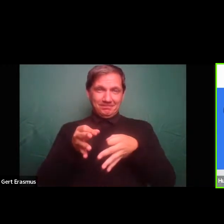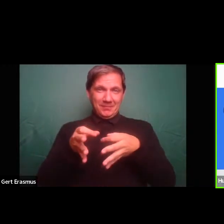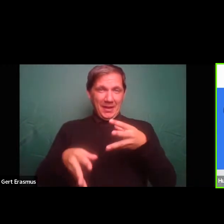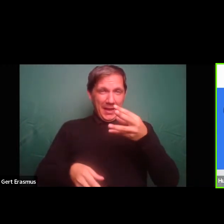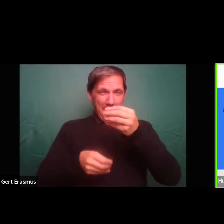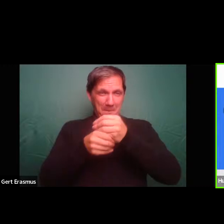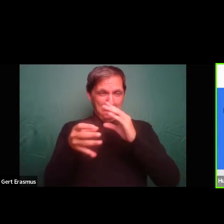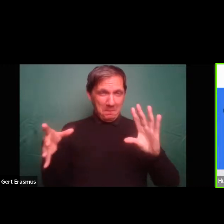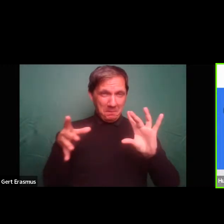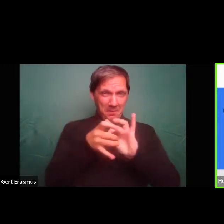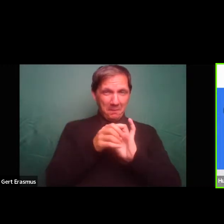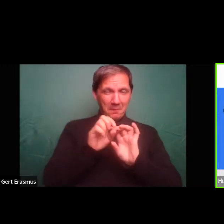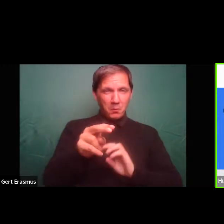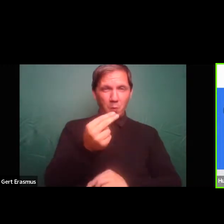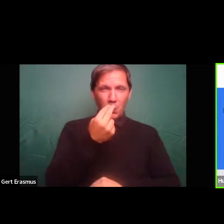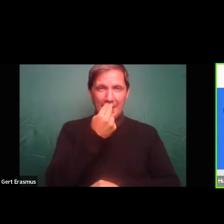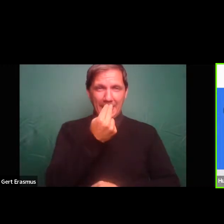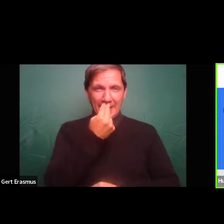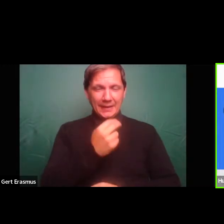has said.